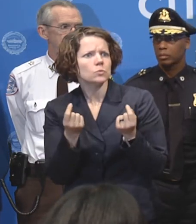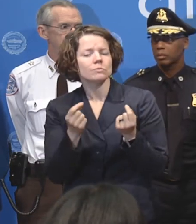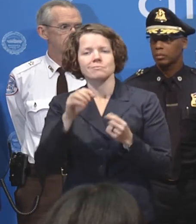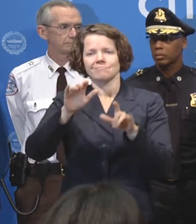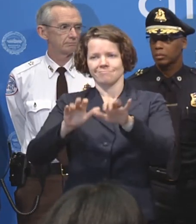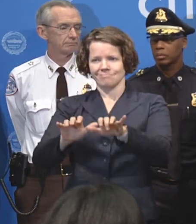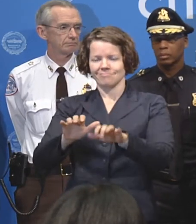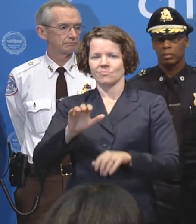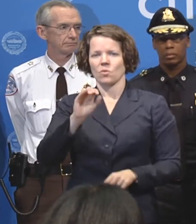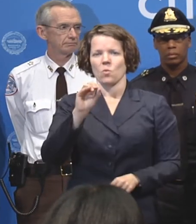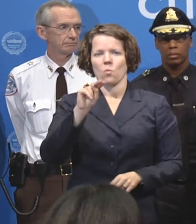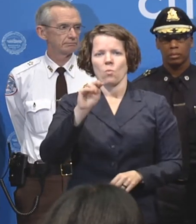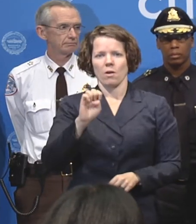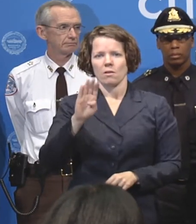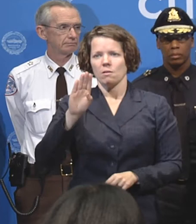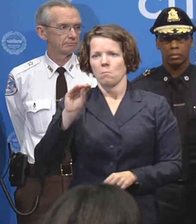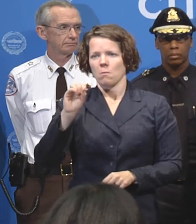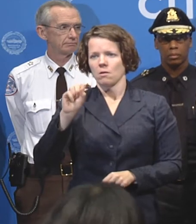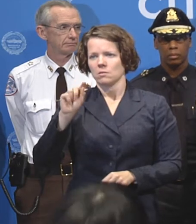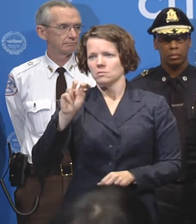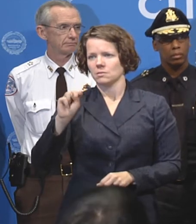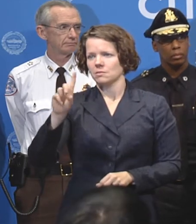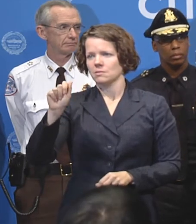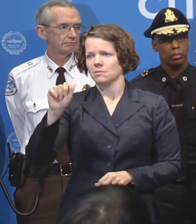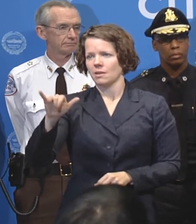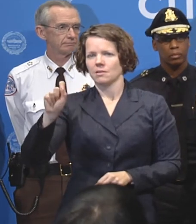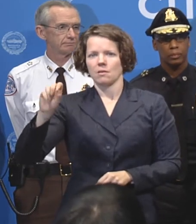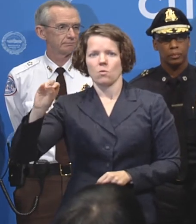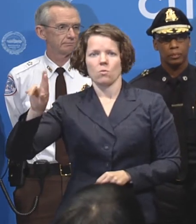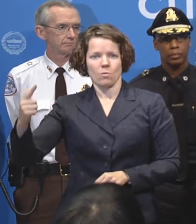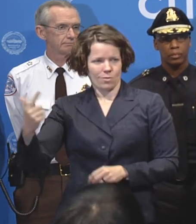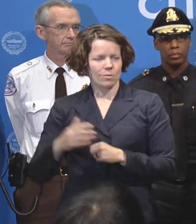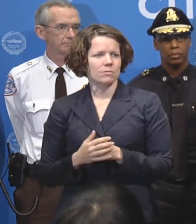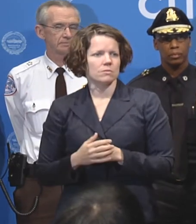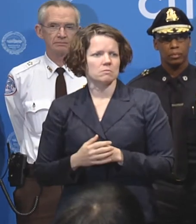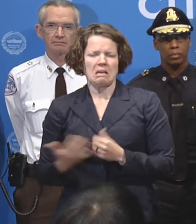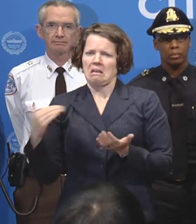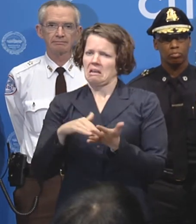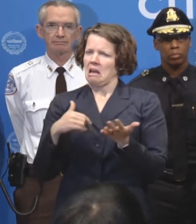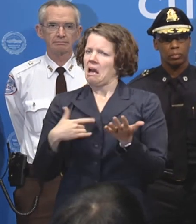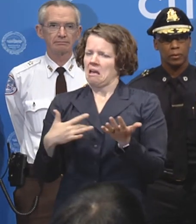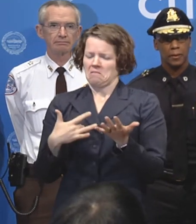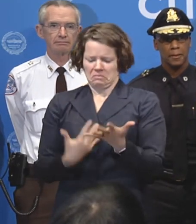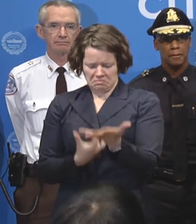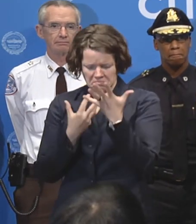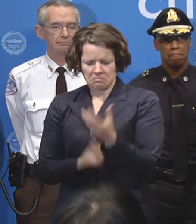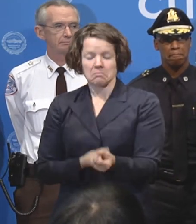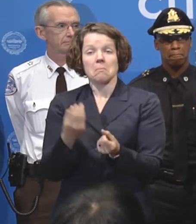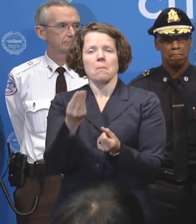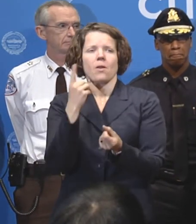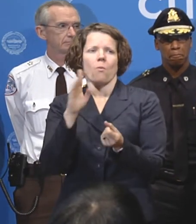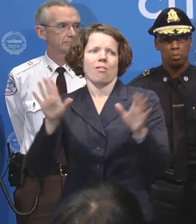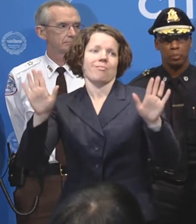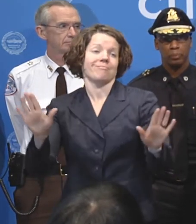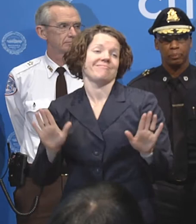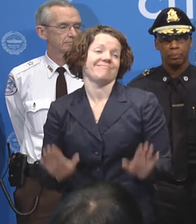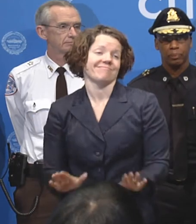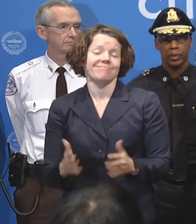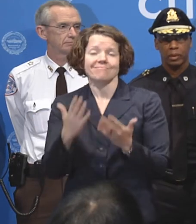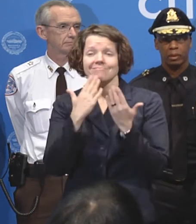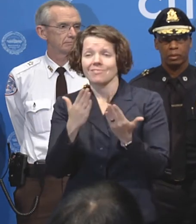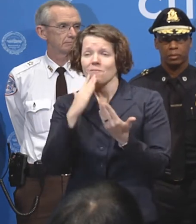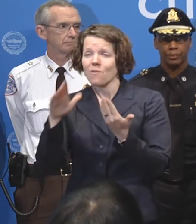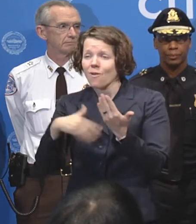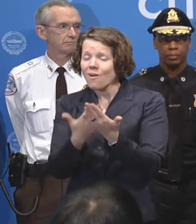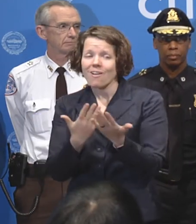confident that Monday is going to be a great day in the city. I want to thank our partners again in law enforcement, state and federal agencies, BAA, and our neighboring cities and